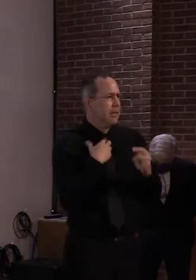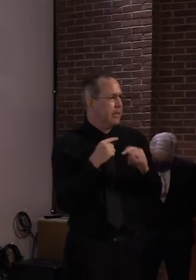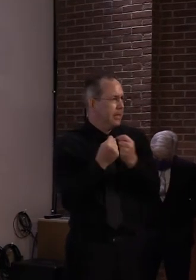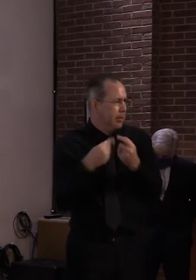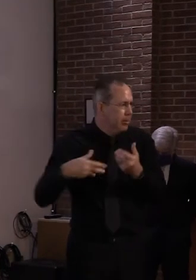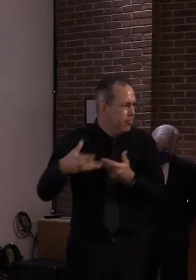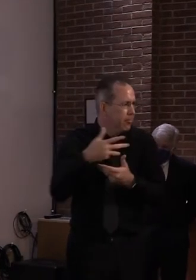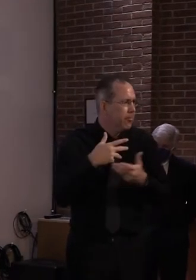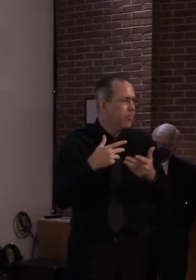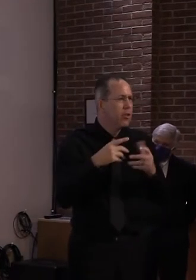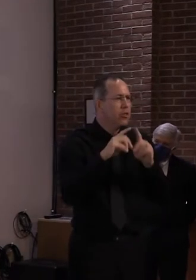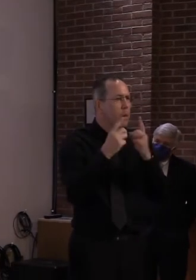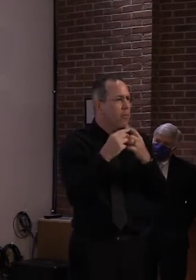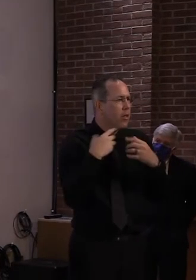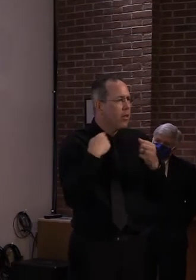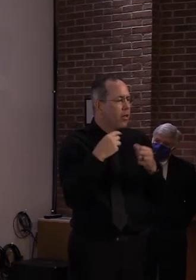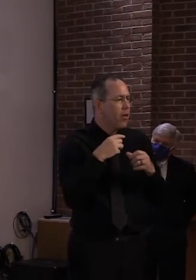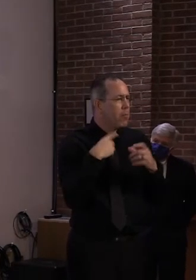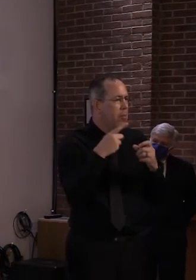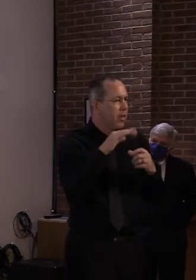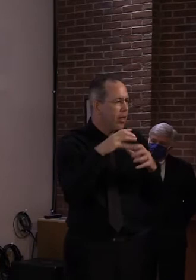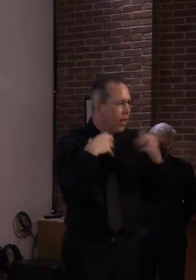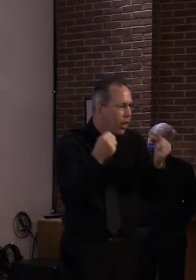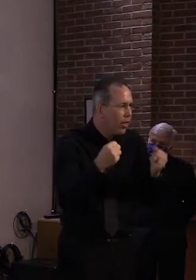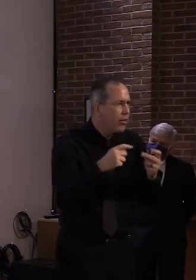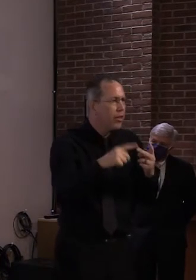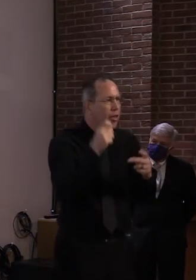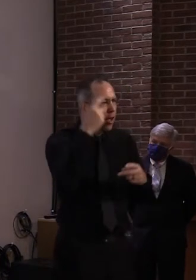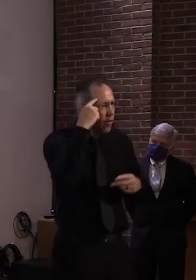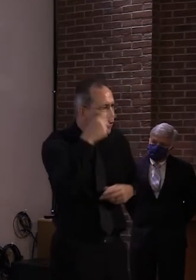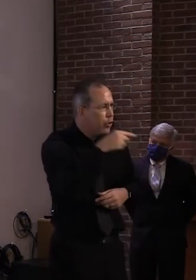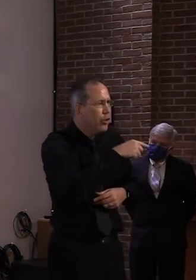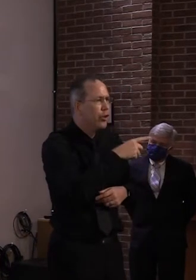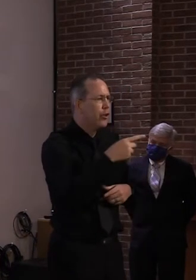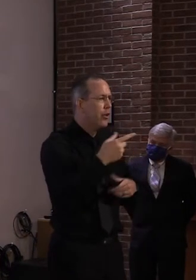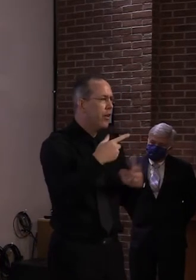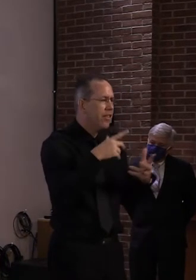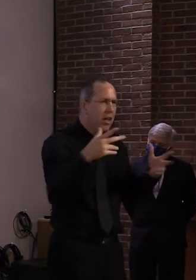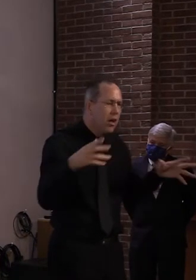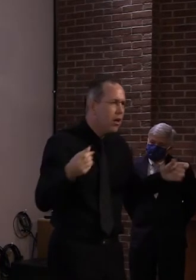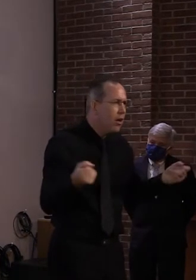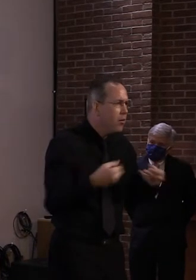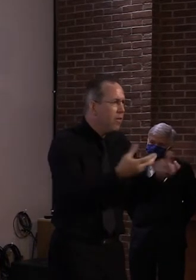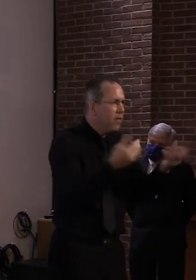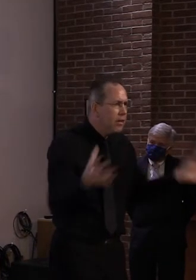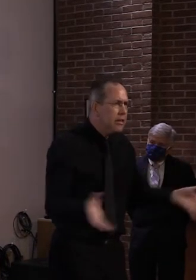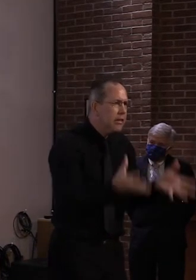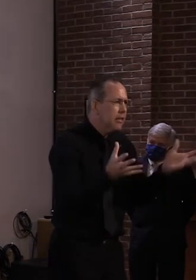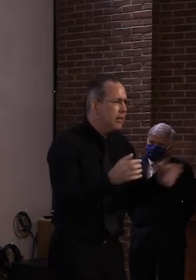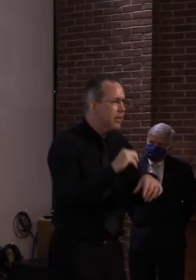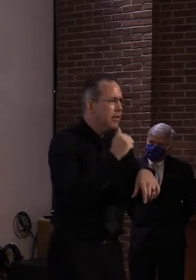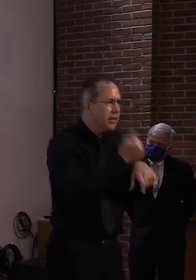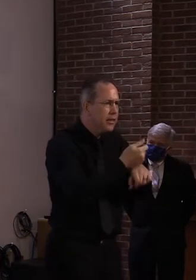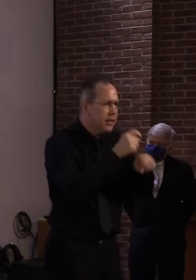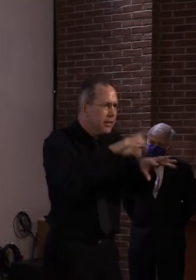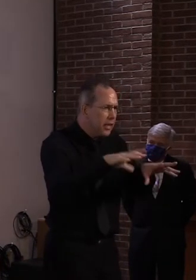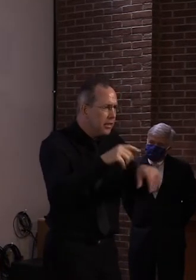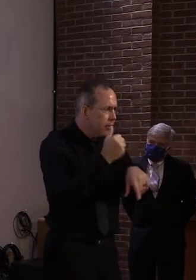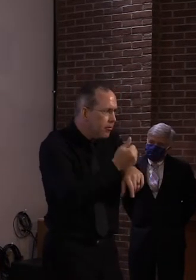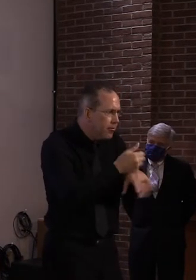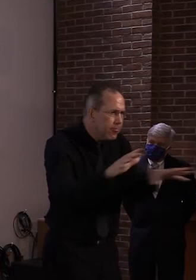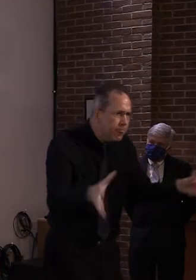have made testing and contact tracing successful to the degree that they are right now. Because it is